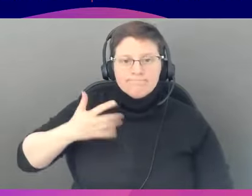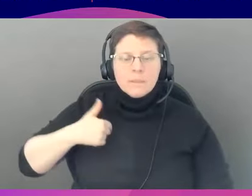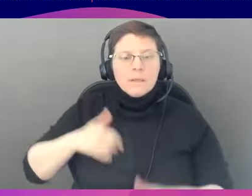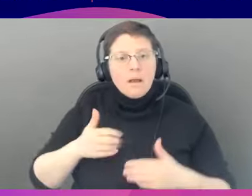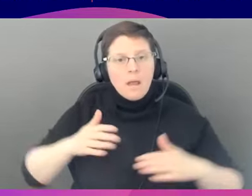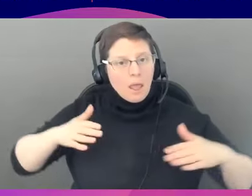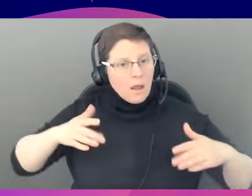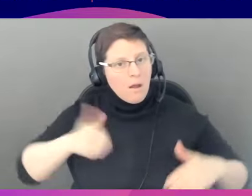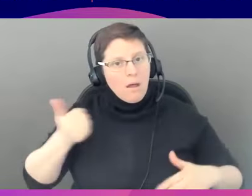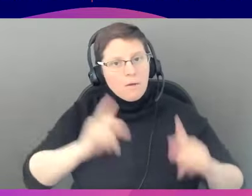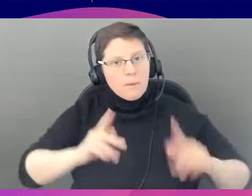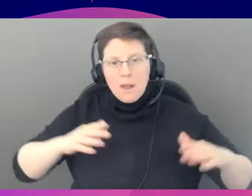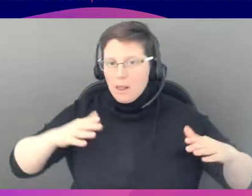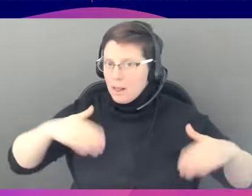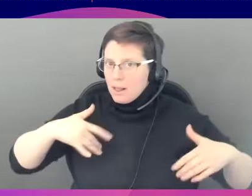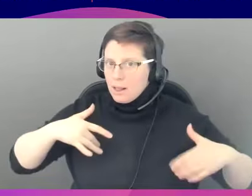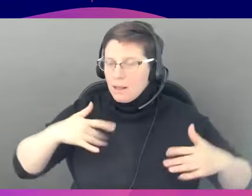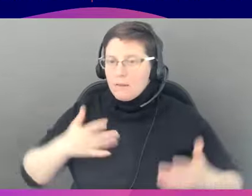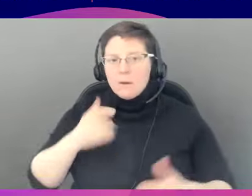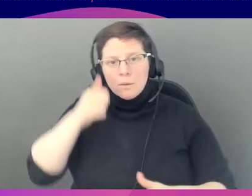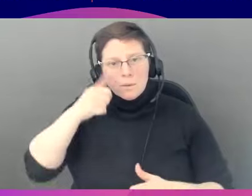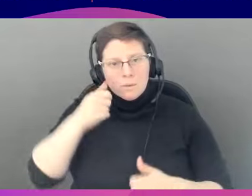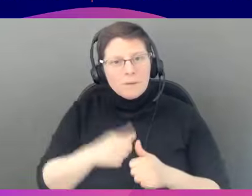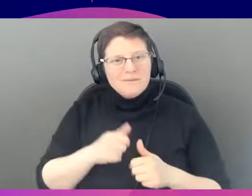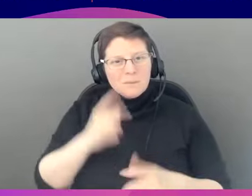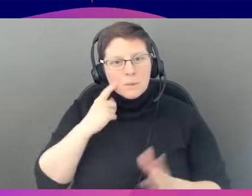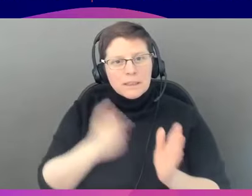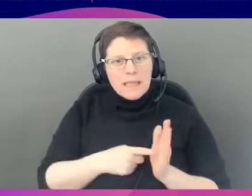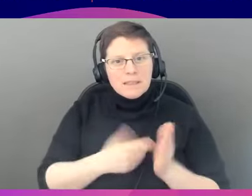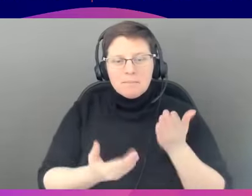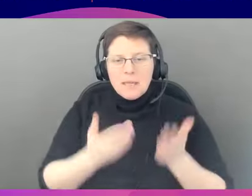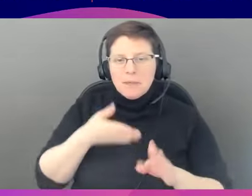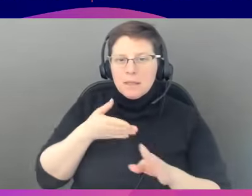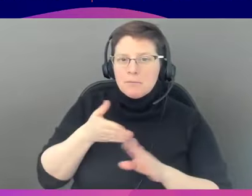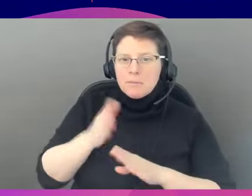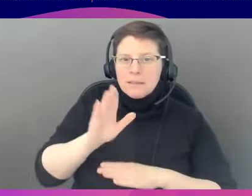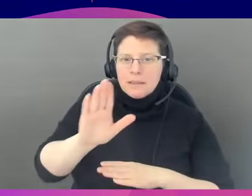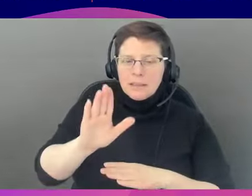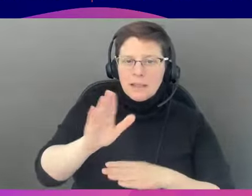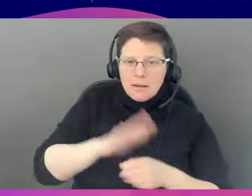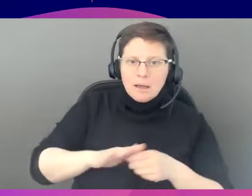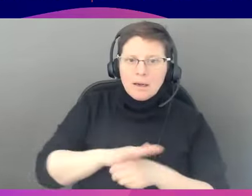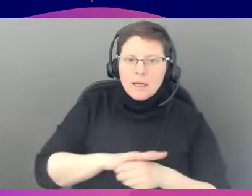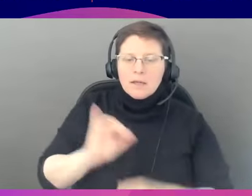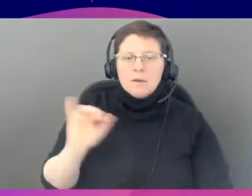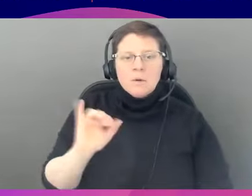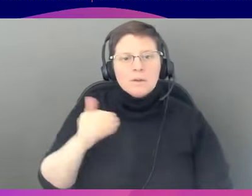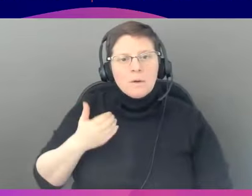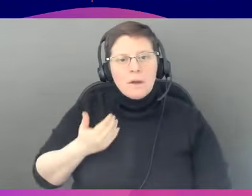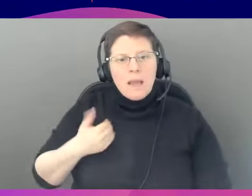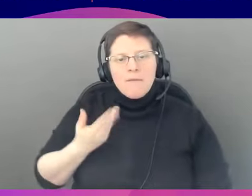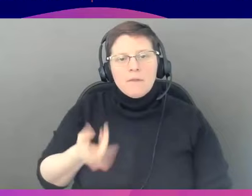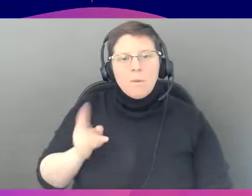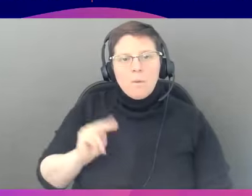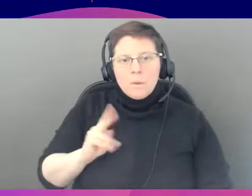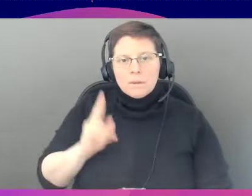We recognize that some survivors in this space might represent their sector while also holding their own survivor history. We